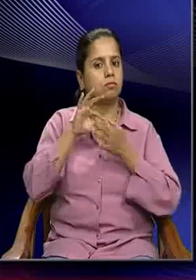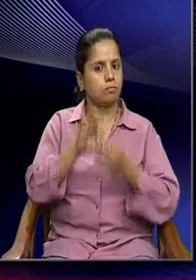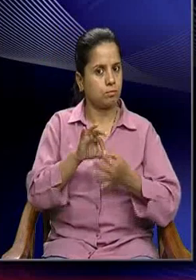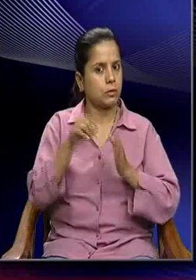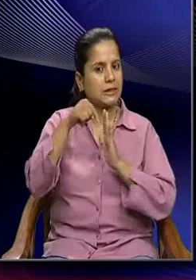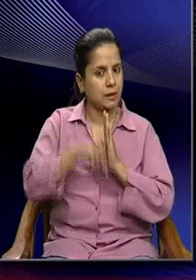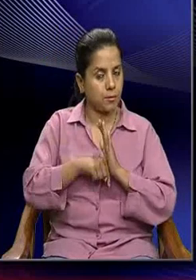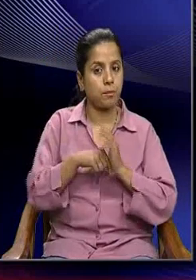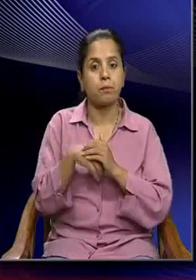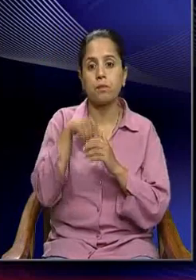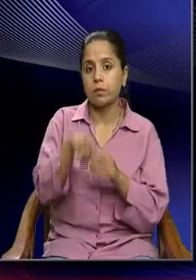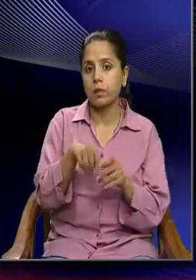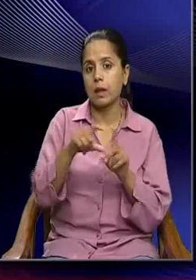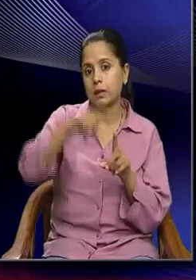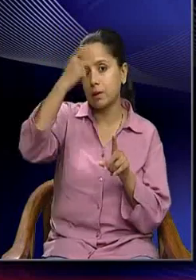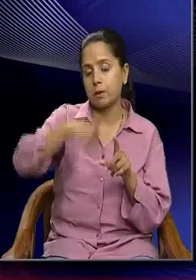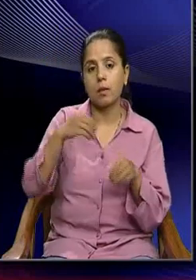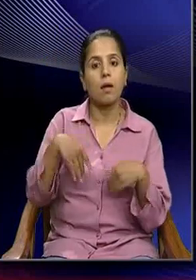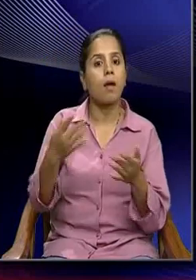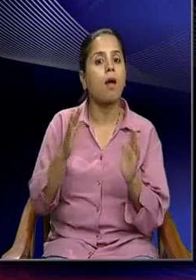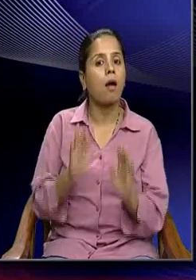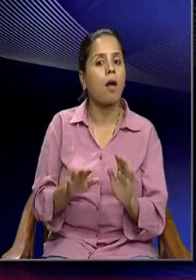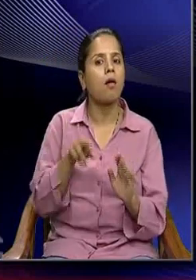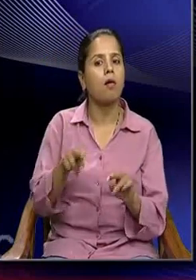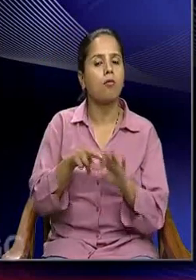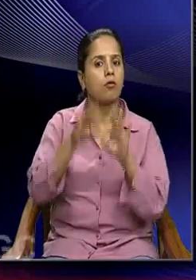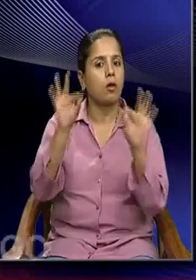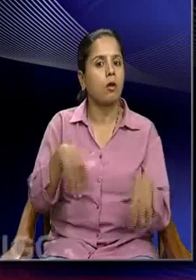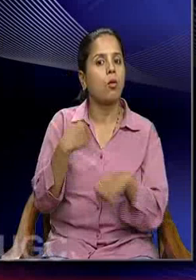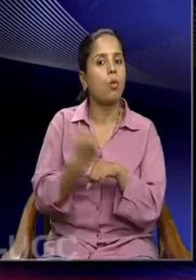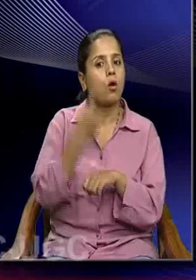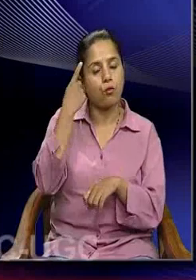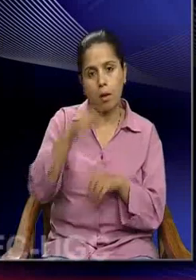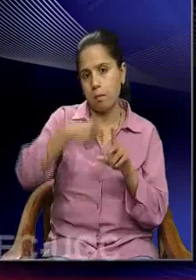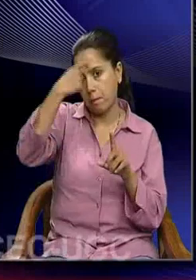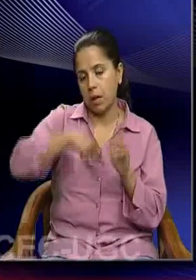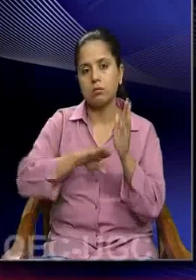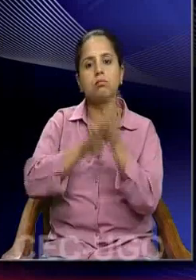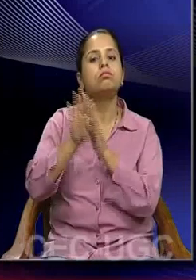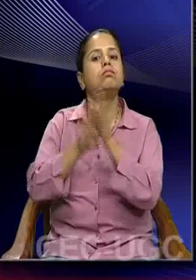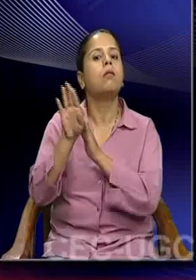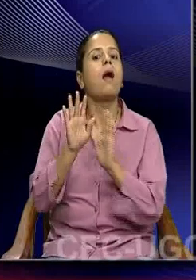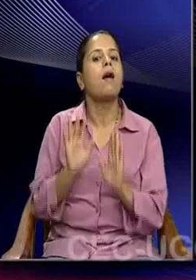The Niams provide a framework for personal growth,